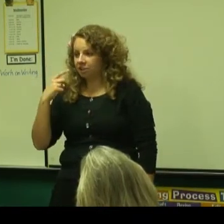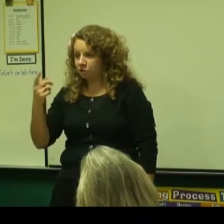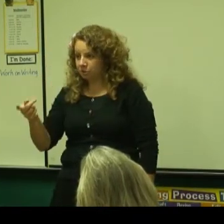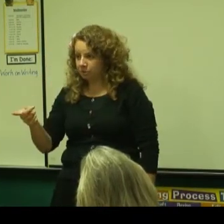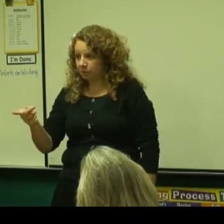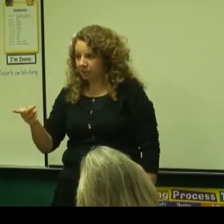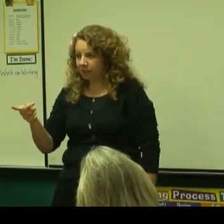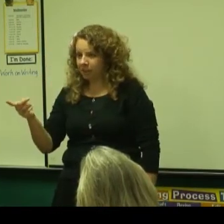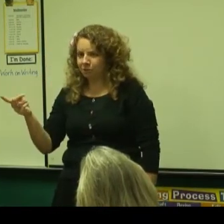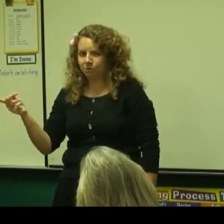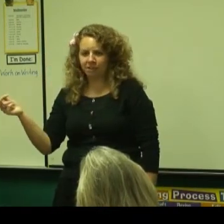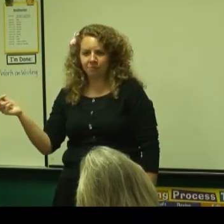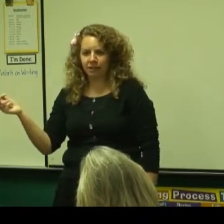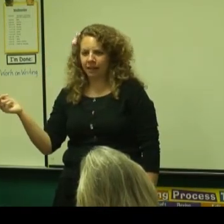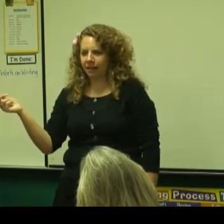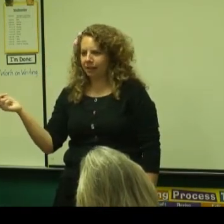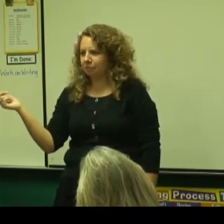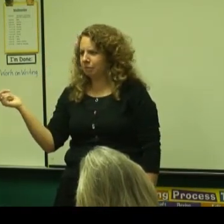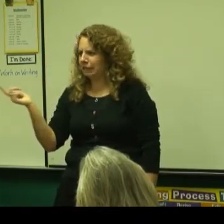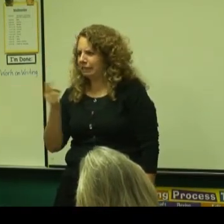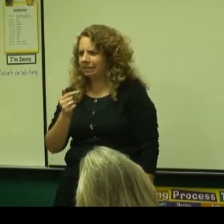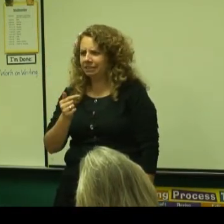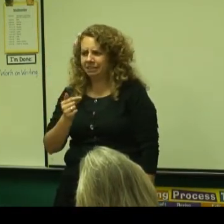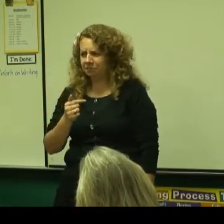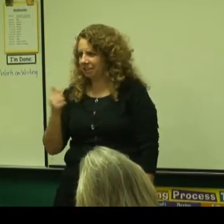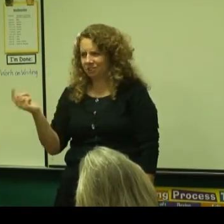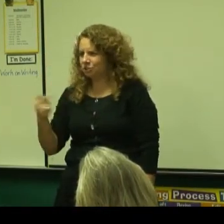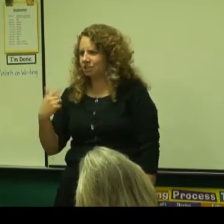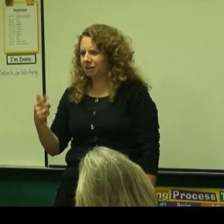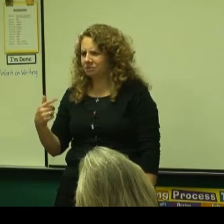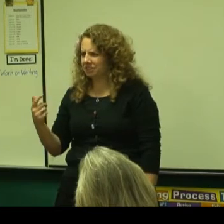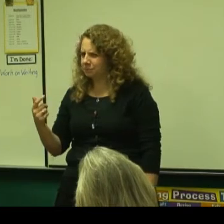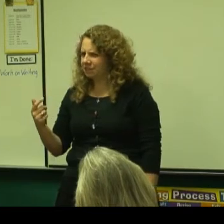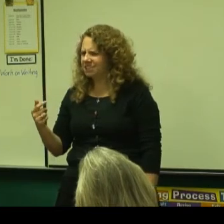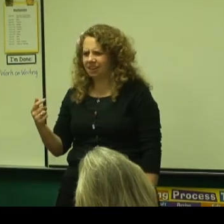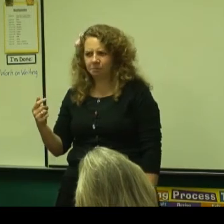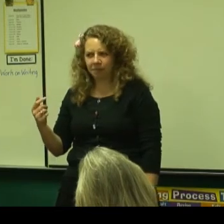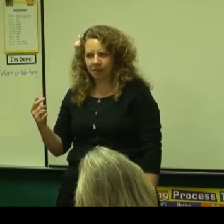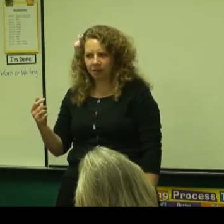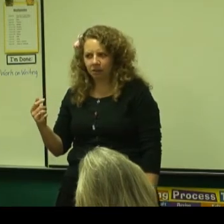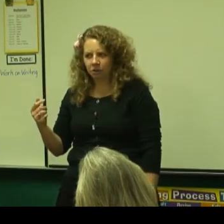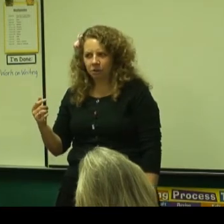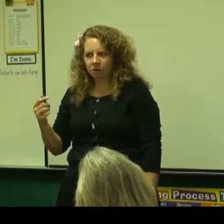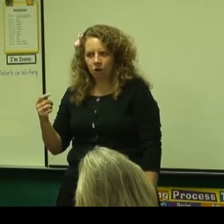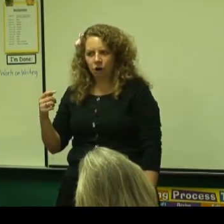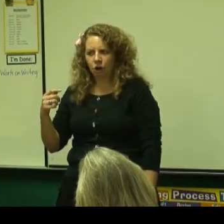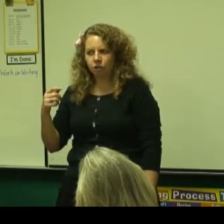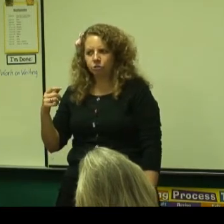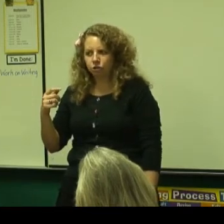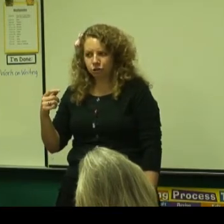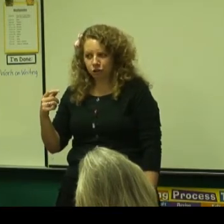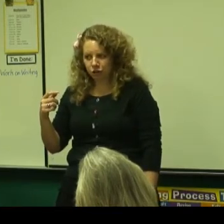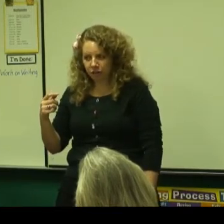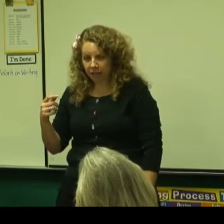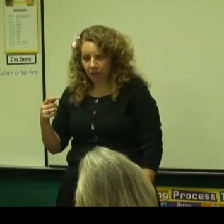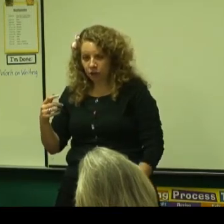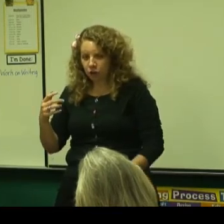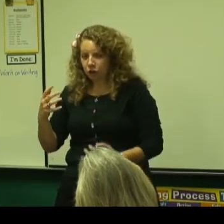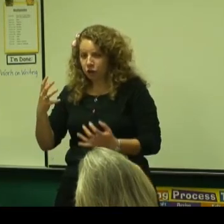asked you something and you gave me like a completely different answer than I was expecting, and I'm like, are you sure? Like,